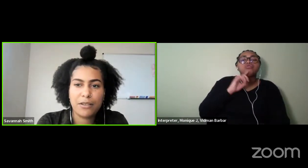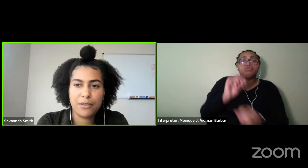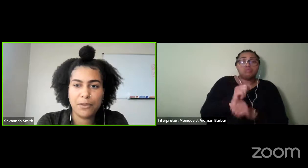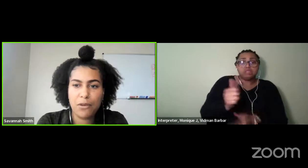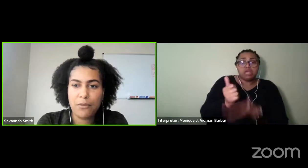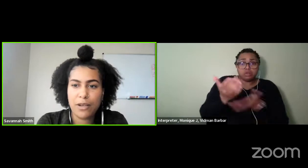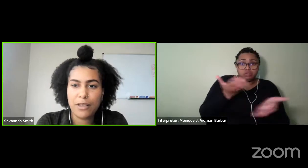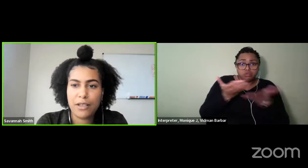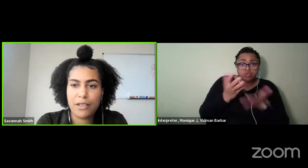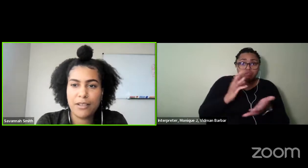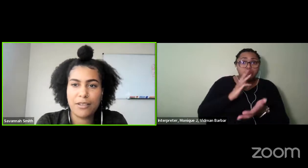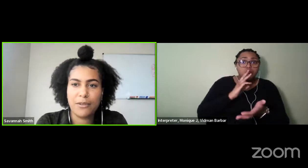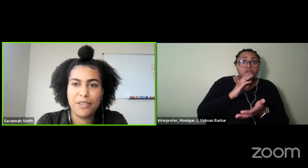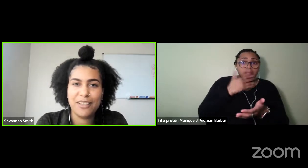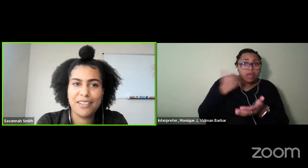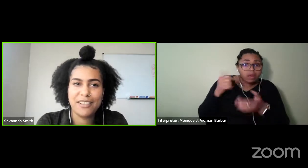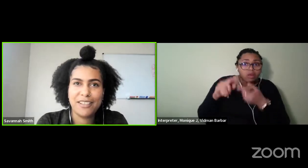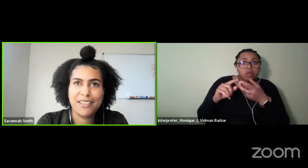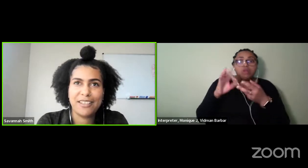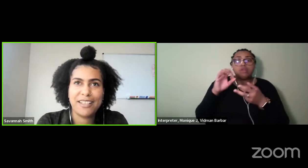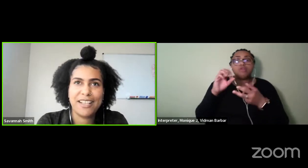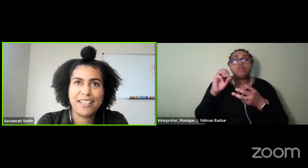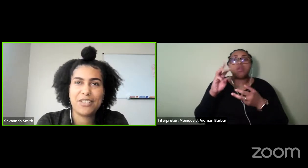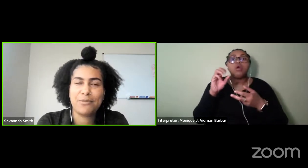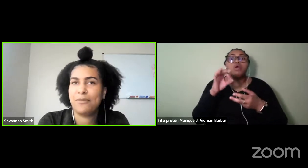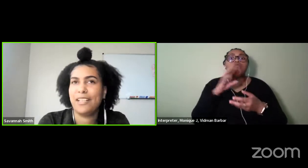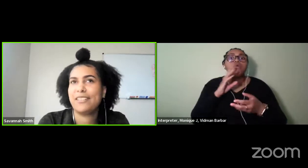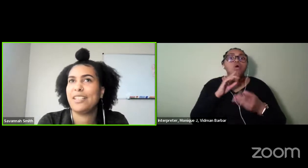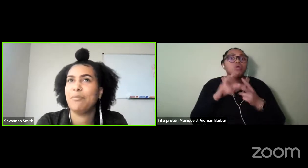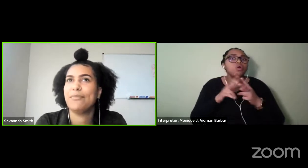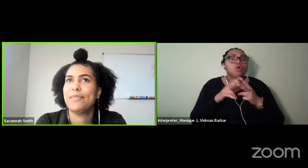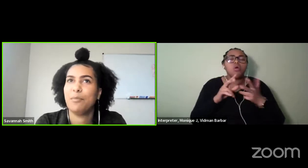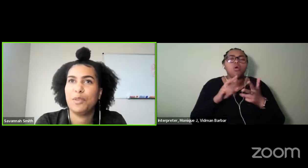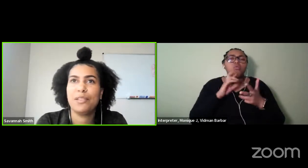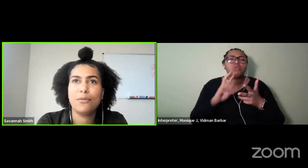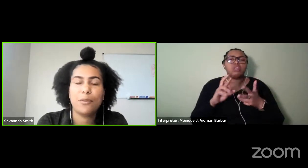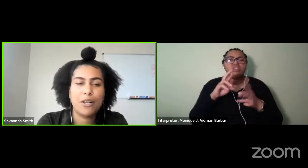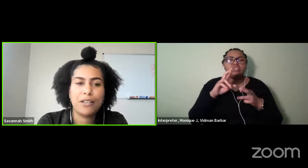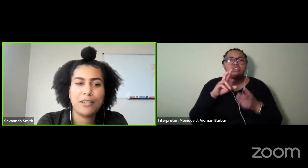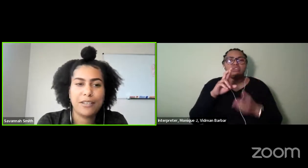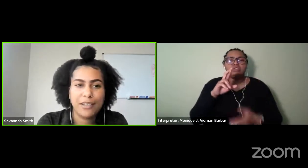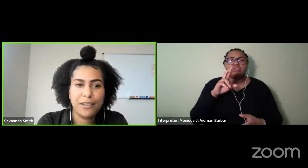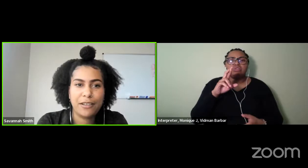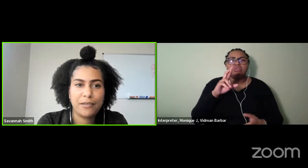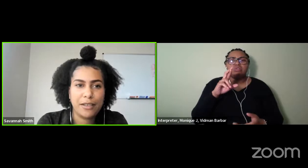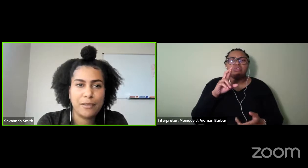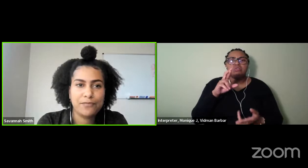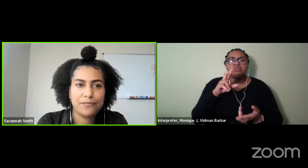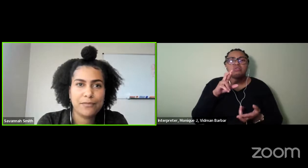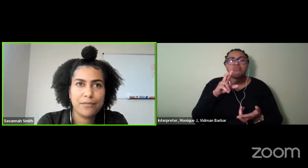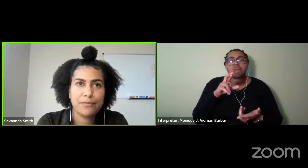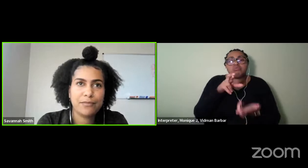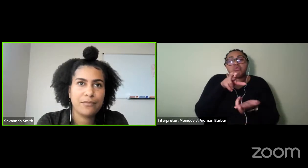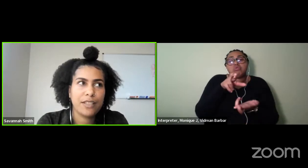water better, the flow of water, or that kind of just reflects the beauty of water in our